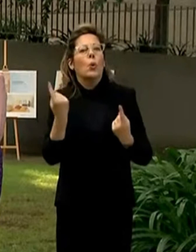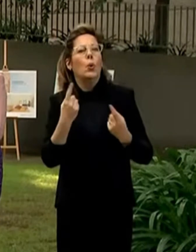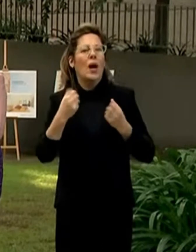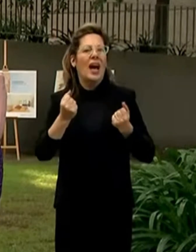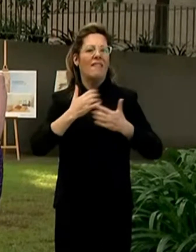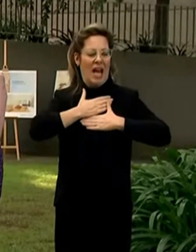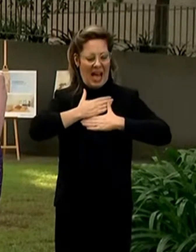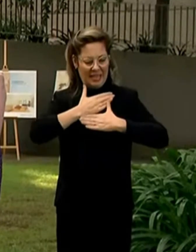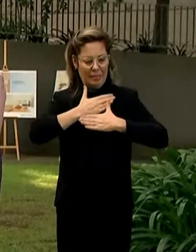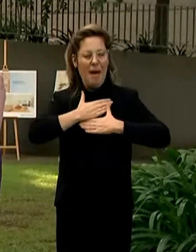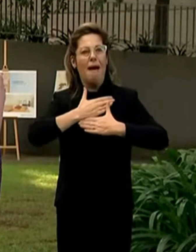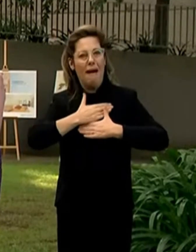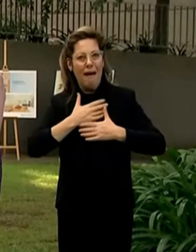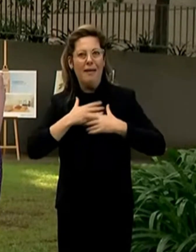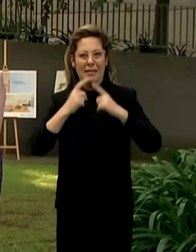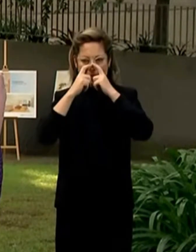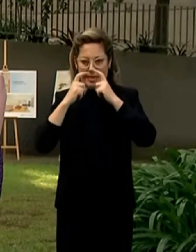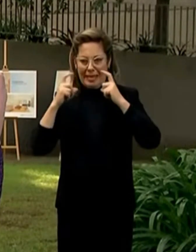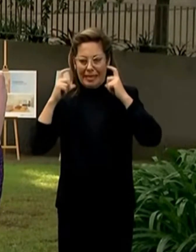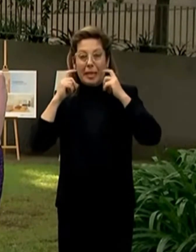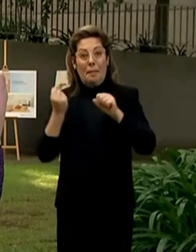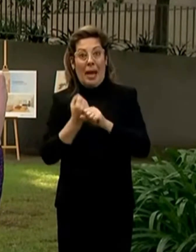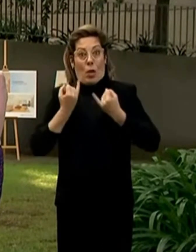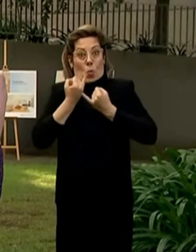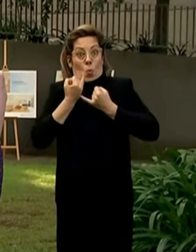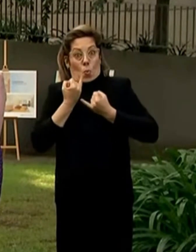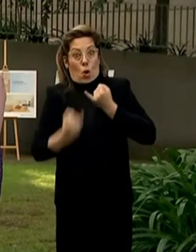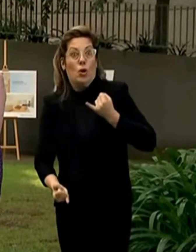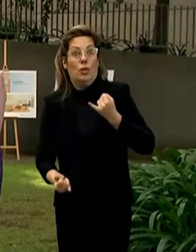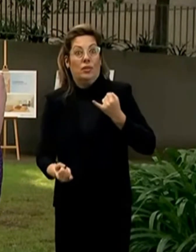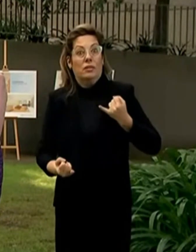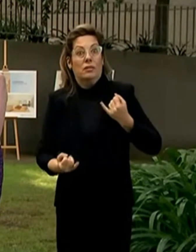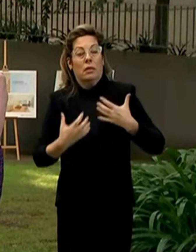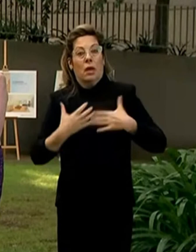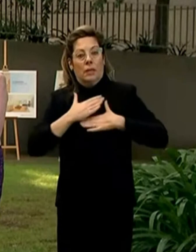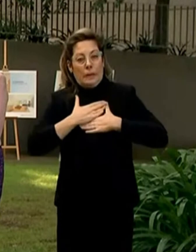respiratory difficulties, there might be some issues where wearing a mask actually is very